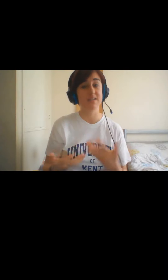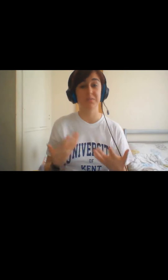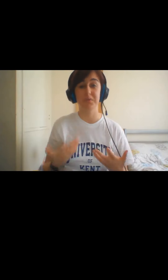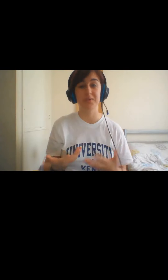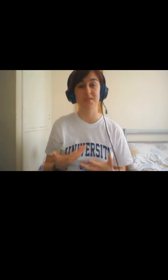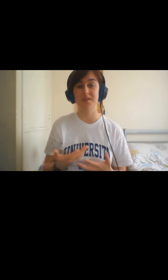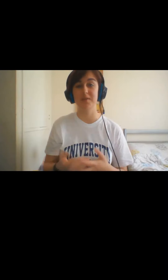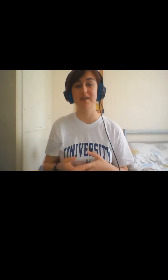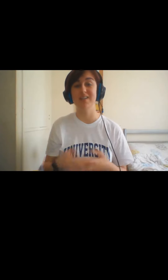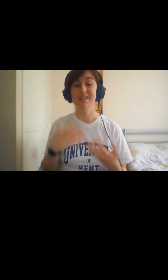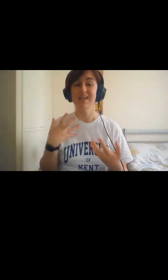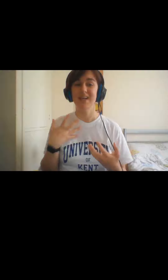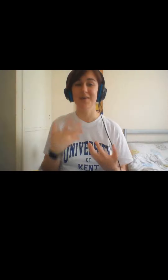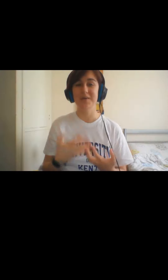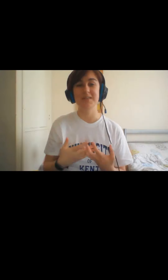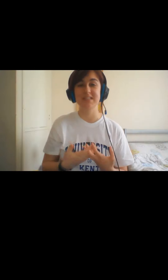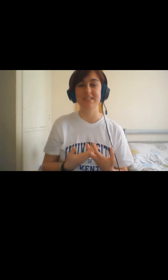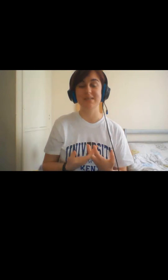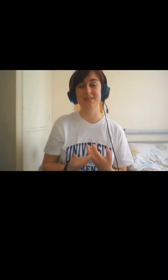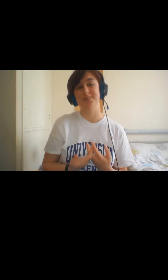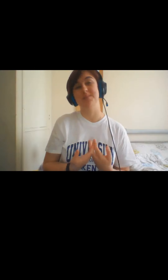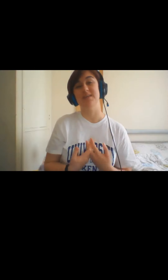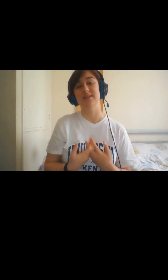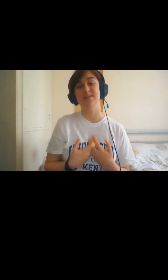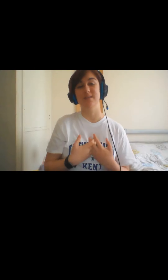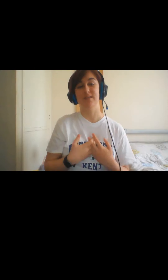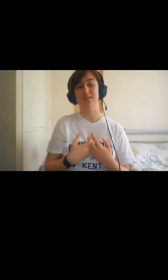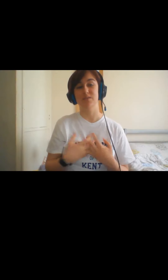every once in a while, obviously still has some signs that